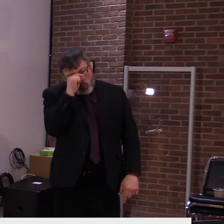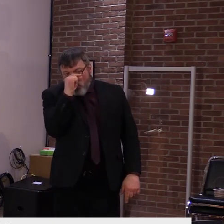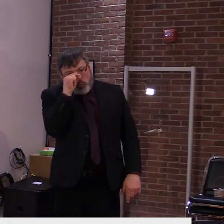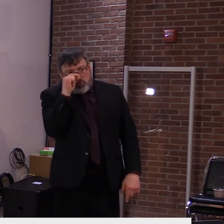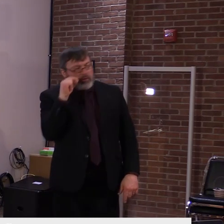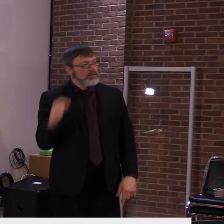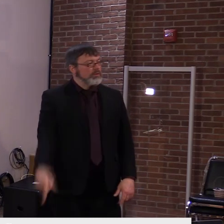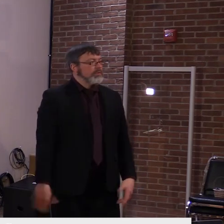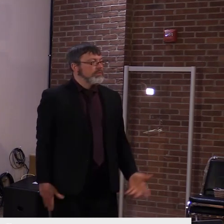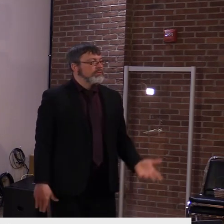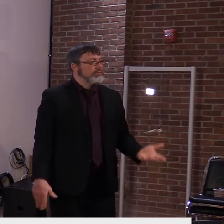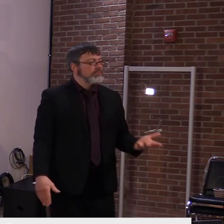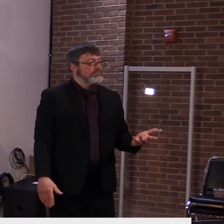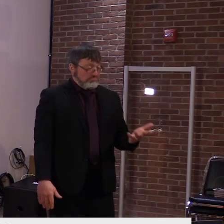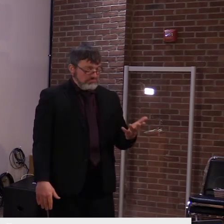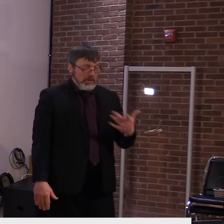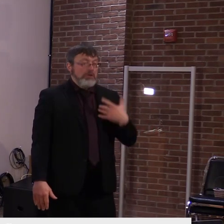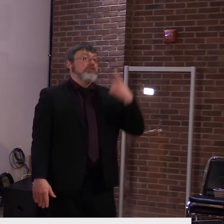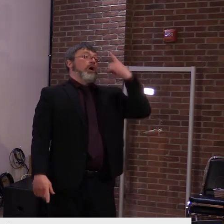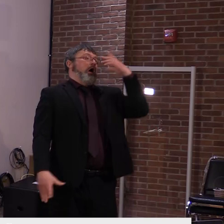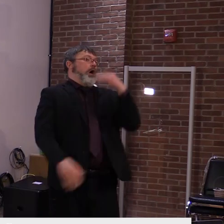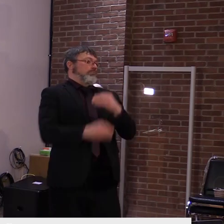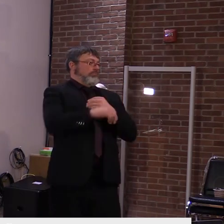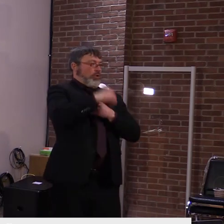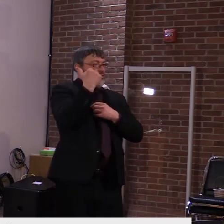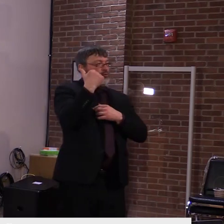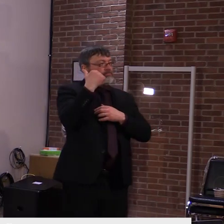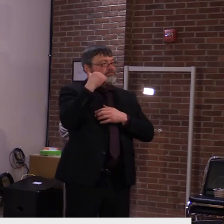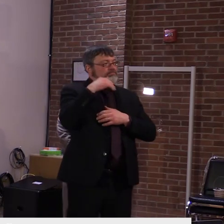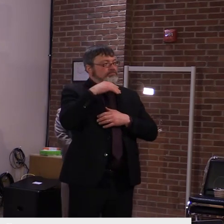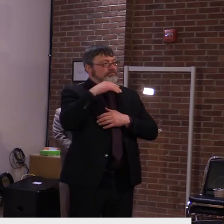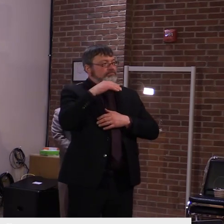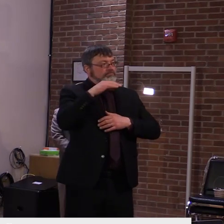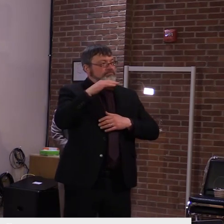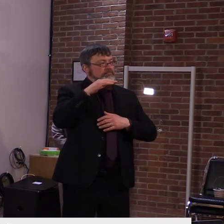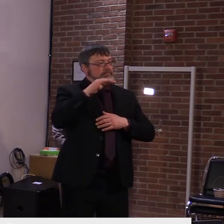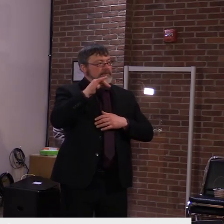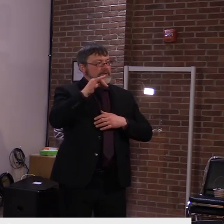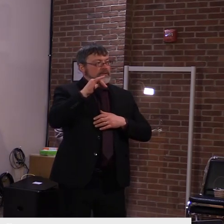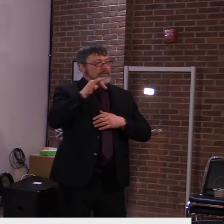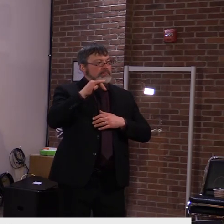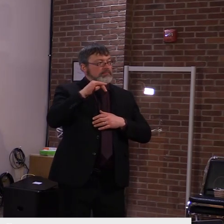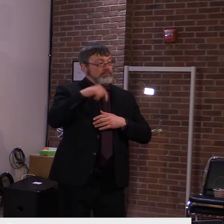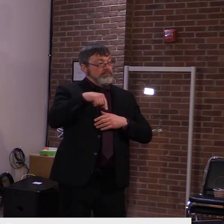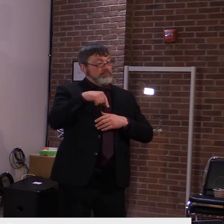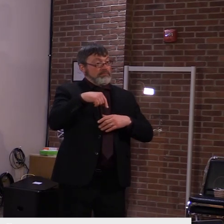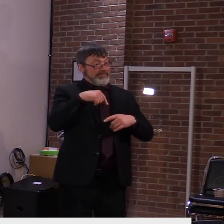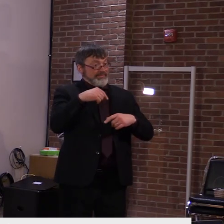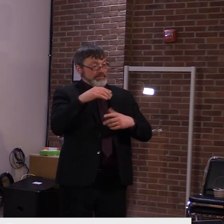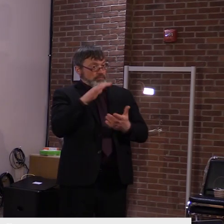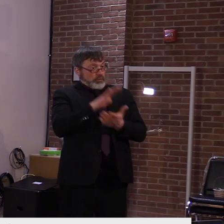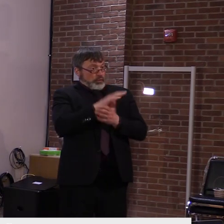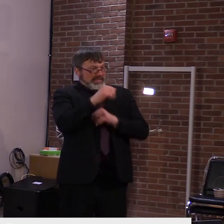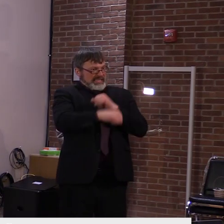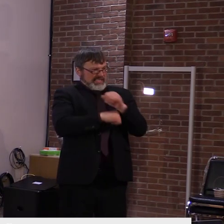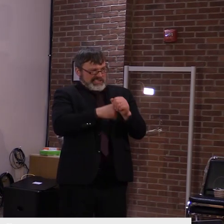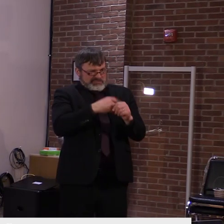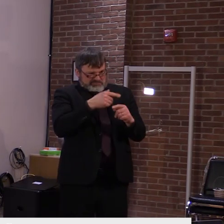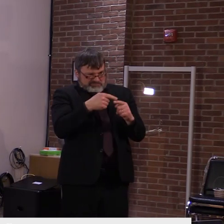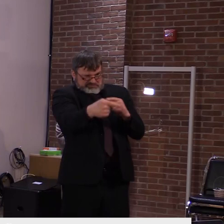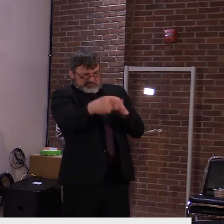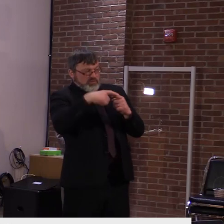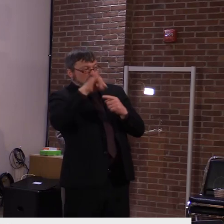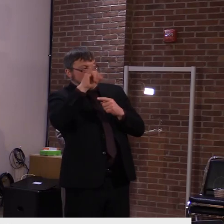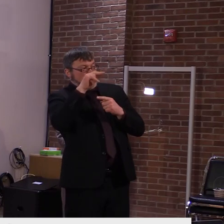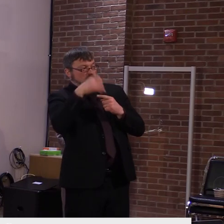the rest of this school year, before we get to the summer and fall, people will be masking. And in the